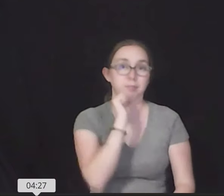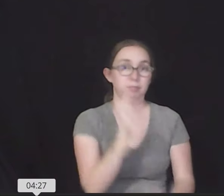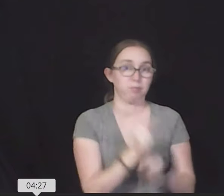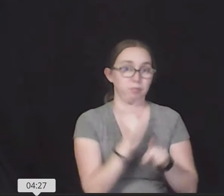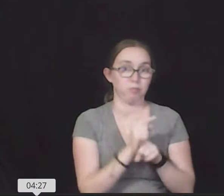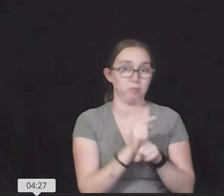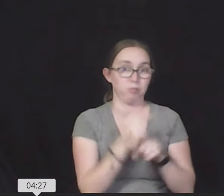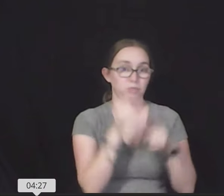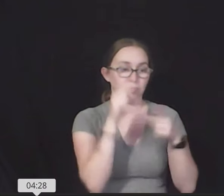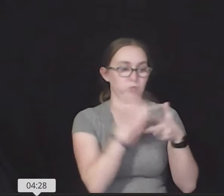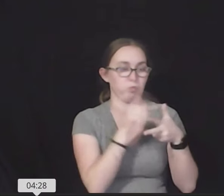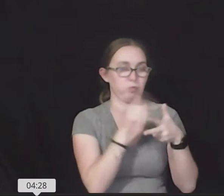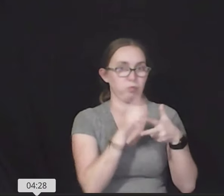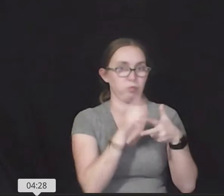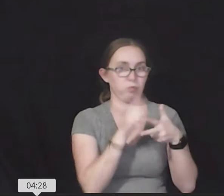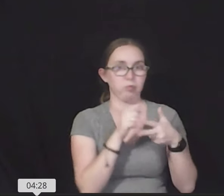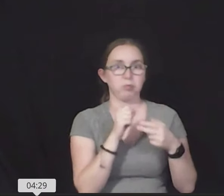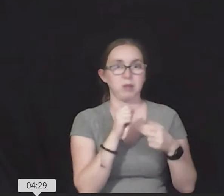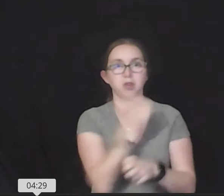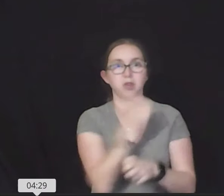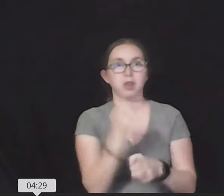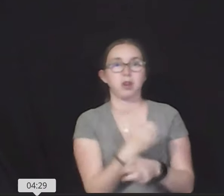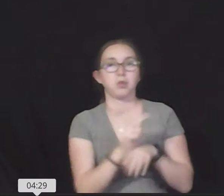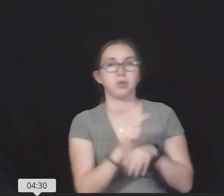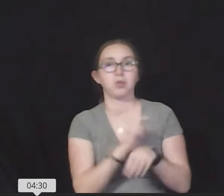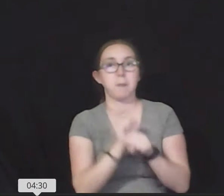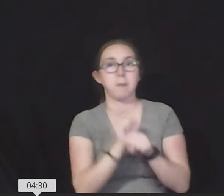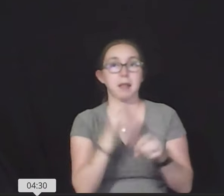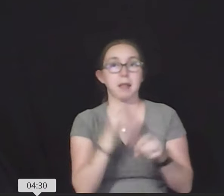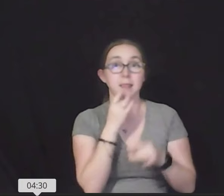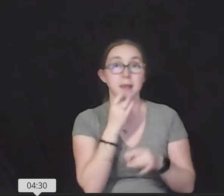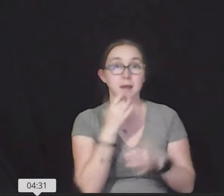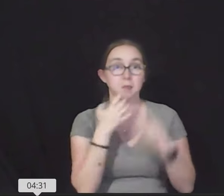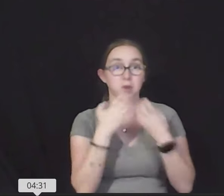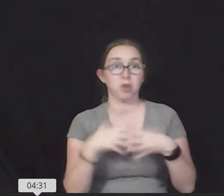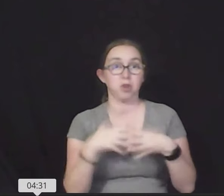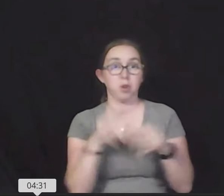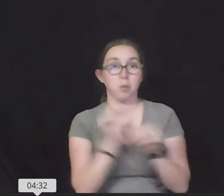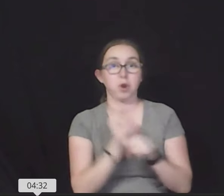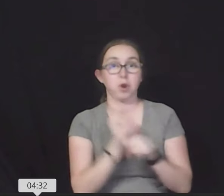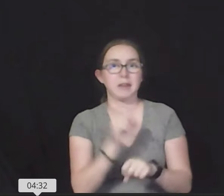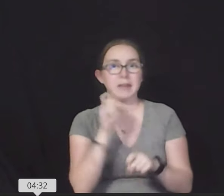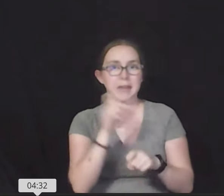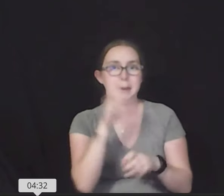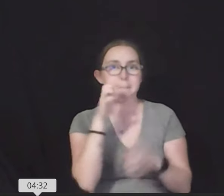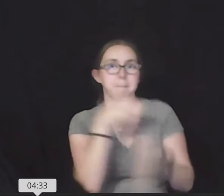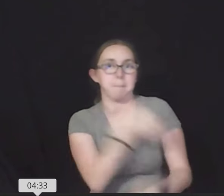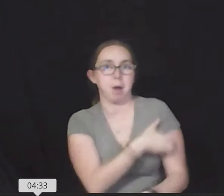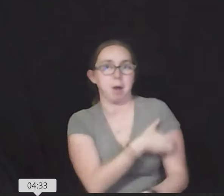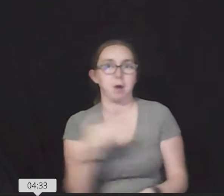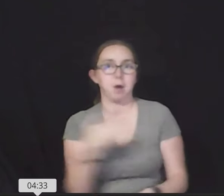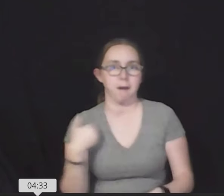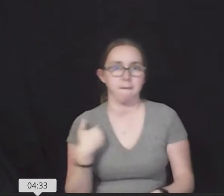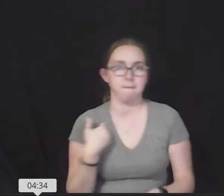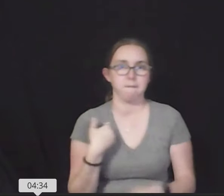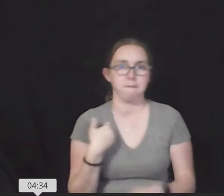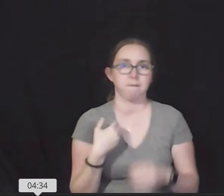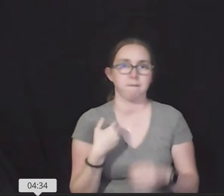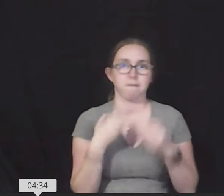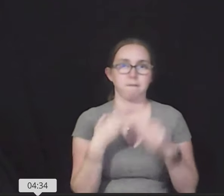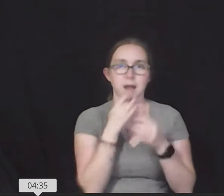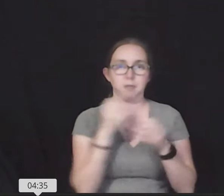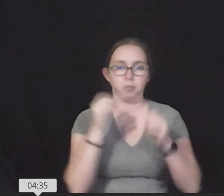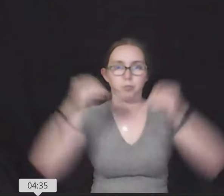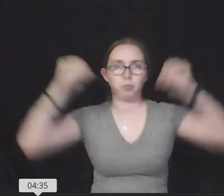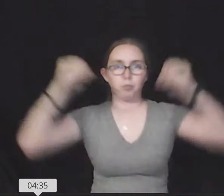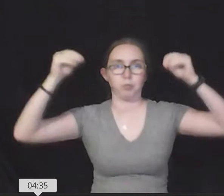cards earlier. Energy that can be used to make lights and machine work. We need power to turn the lights on. Okay? So let's